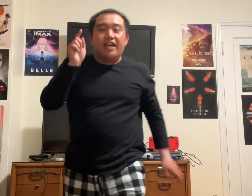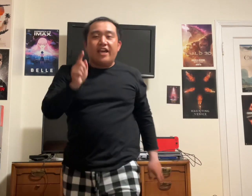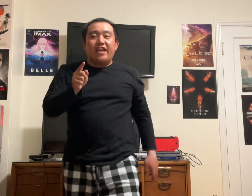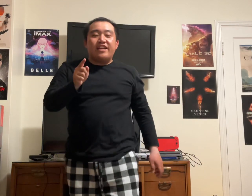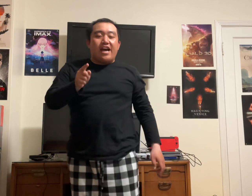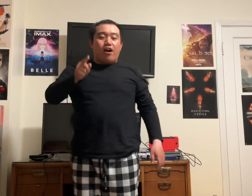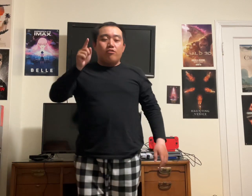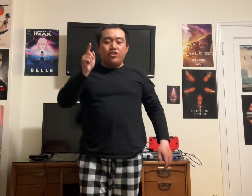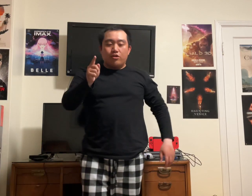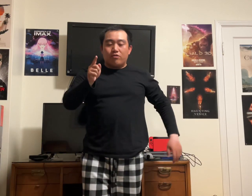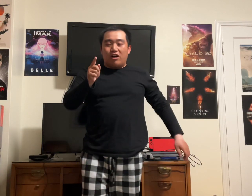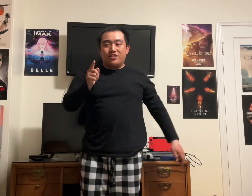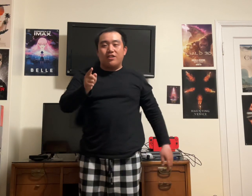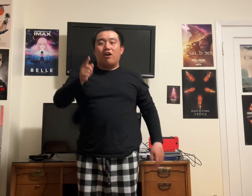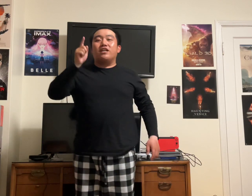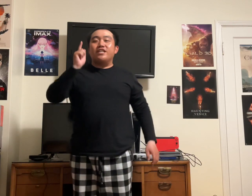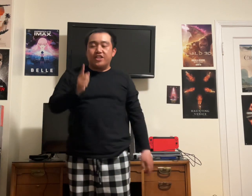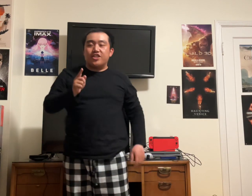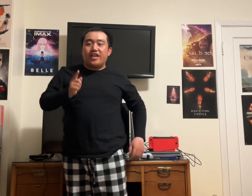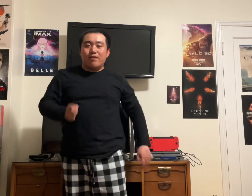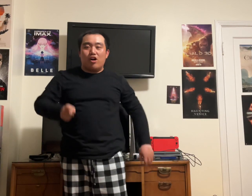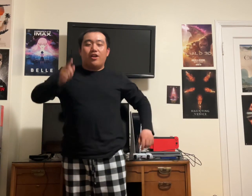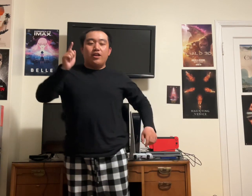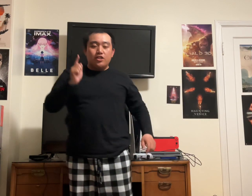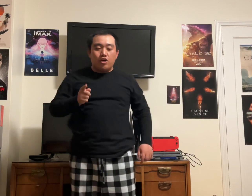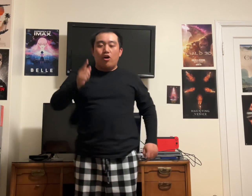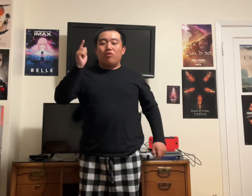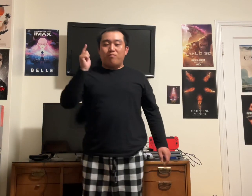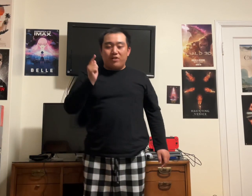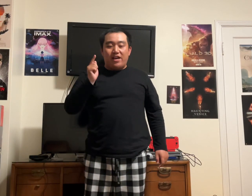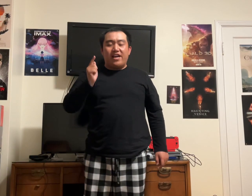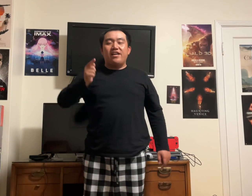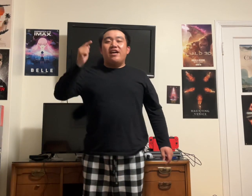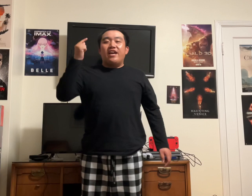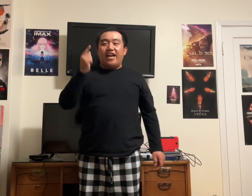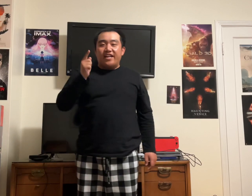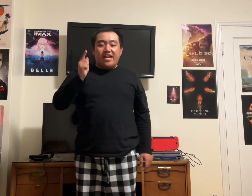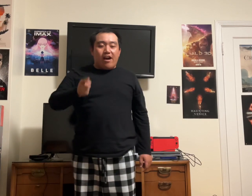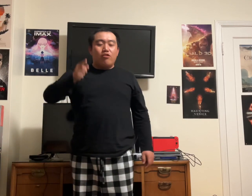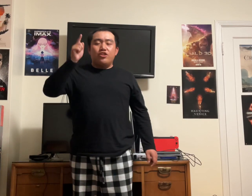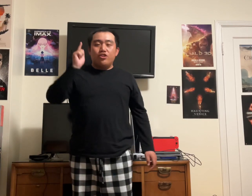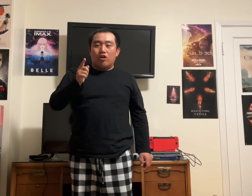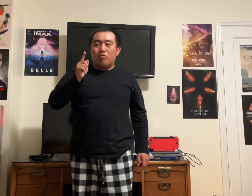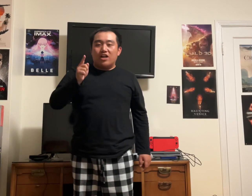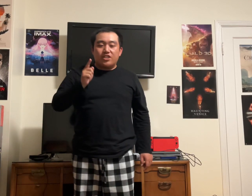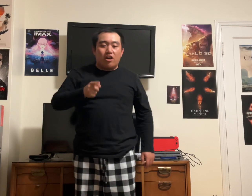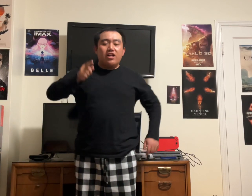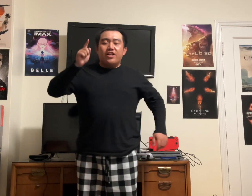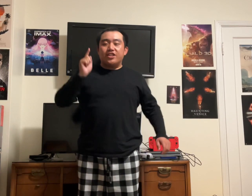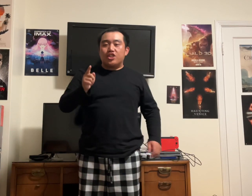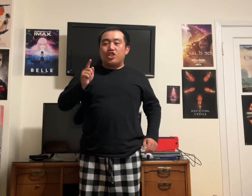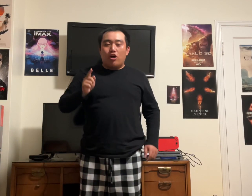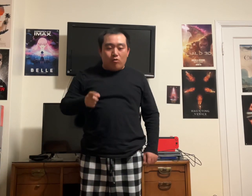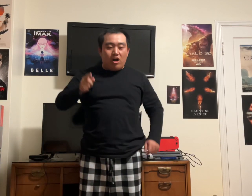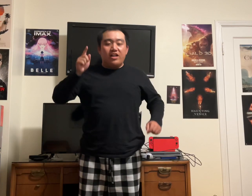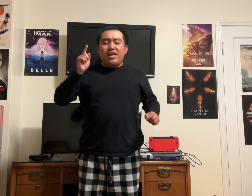Hey now, you're an all-star. Get your game on, go play. Hey now, you're a rock star. Get your show on,